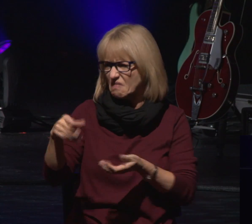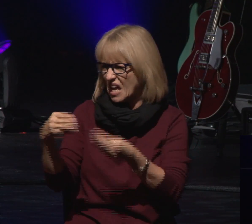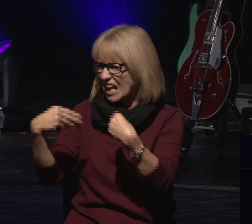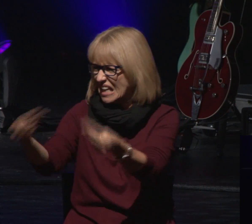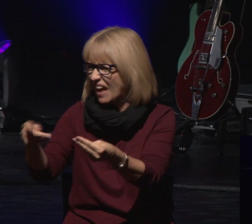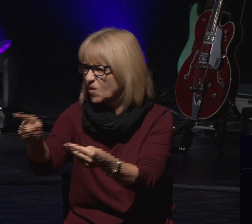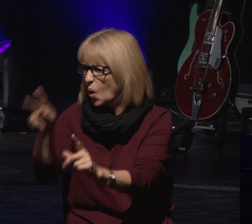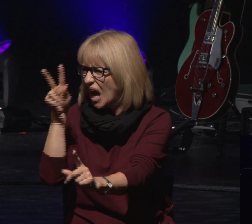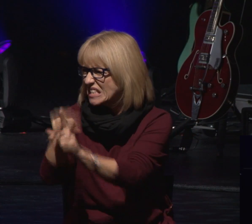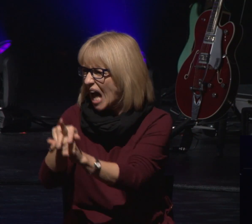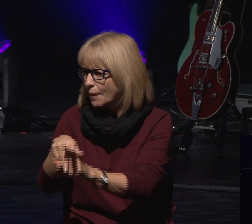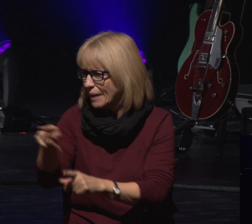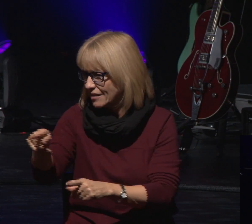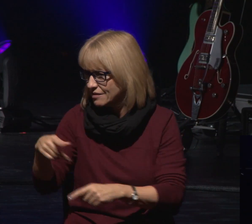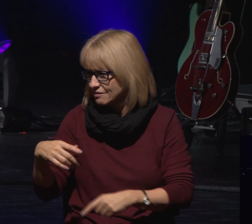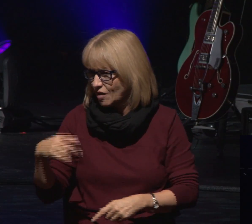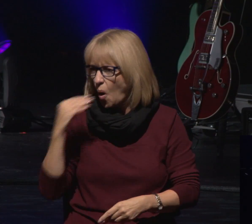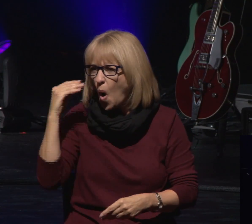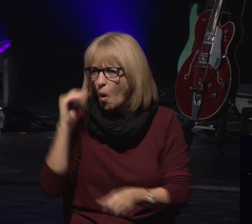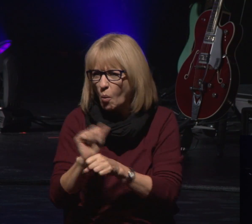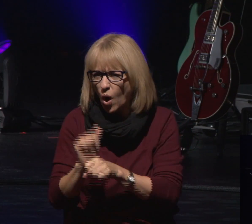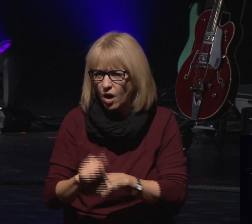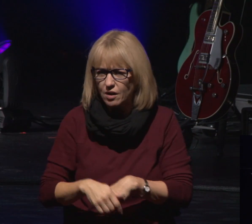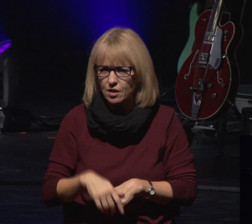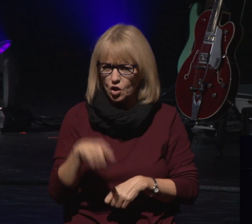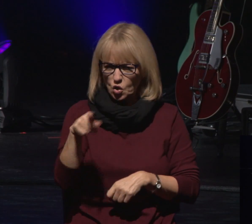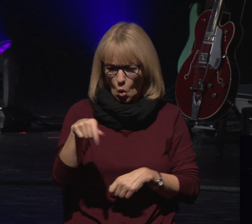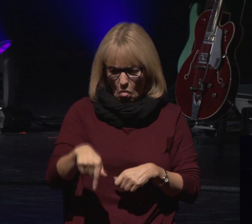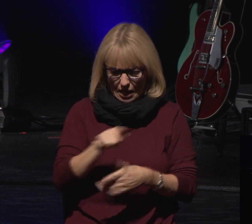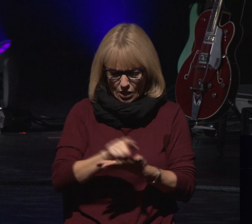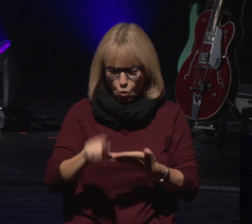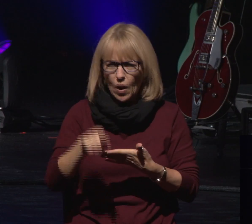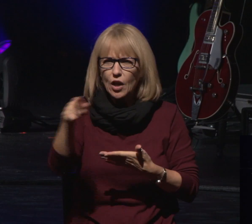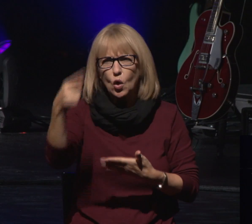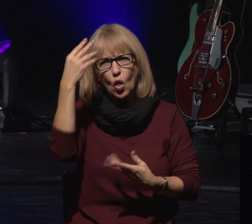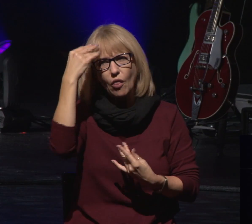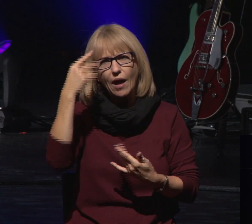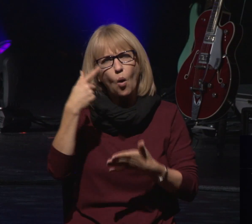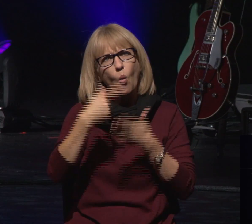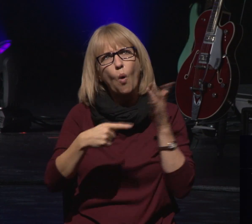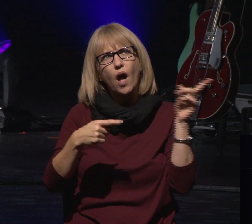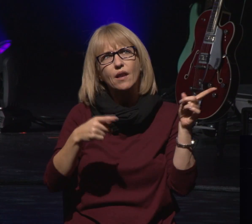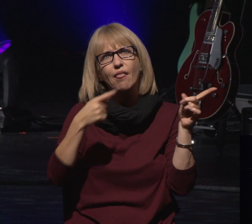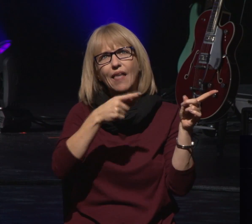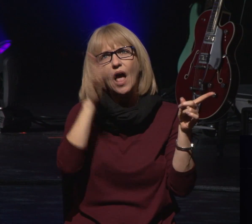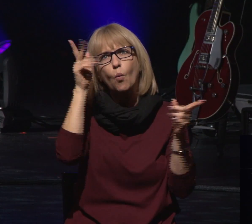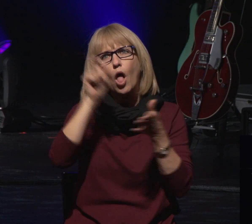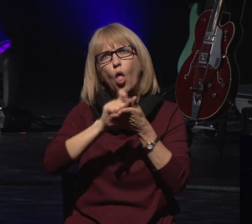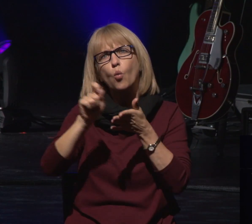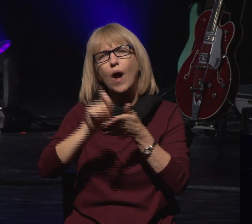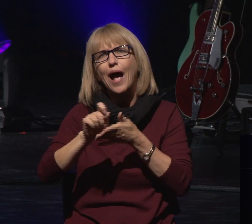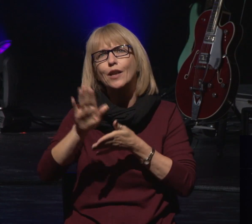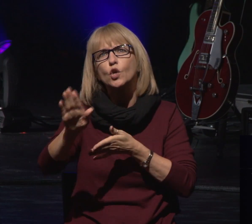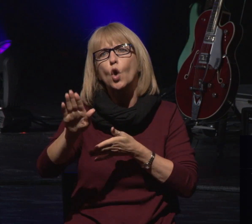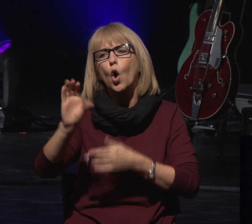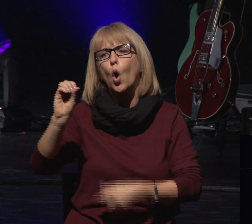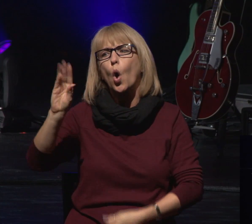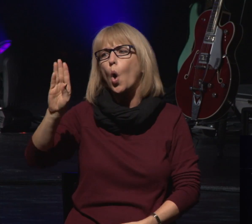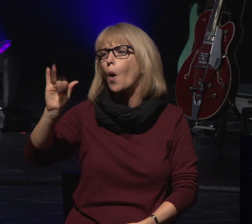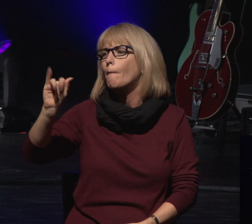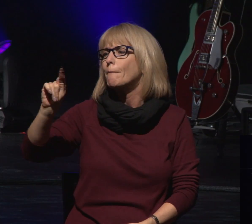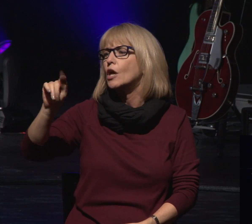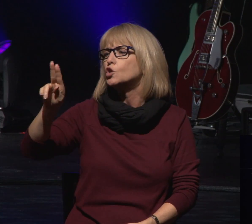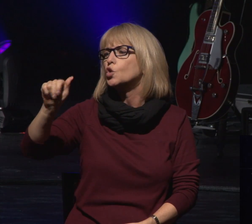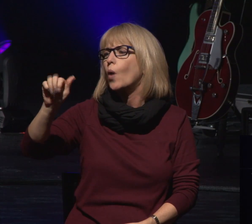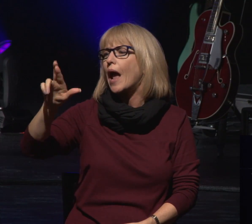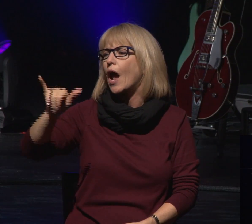small groups you can do this. If you're going to summarize, what is the one thing that you want written in your obituary? When they say, he died, you're born